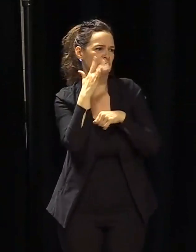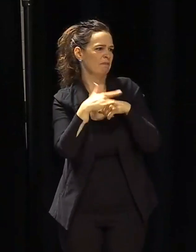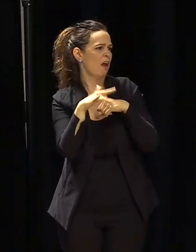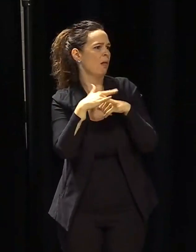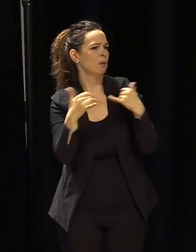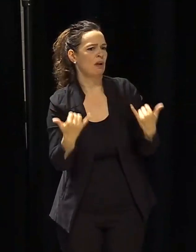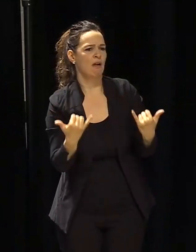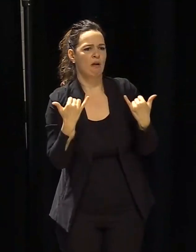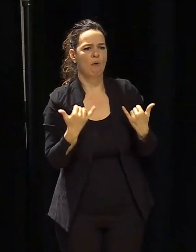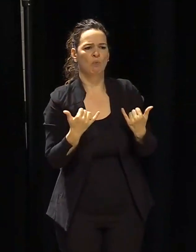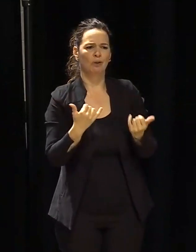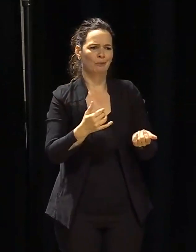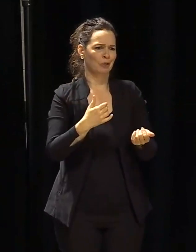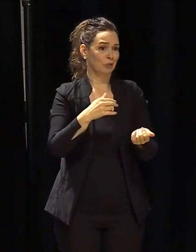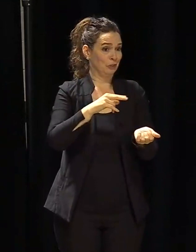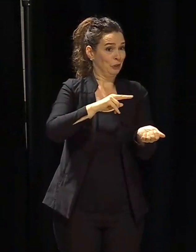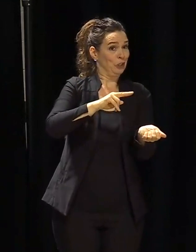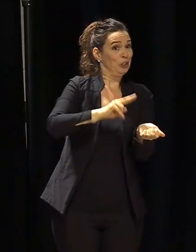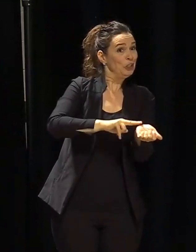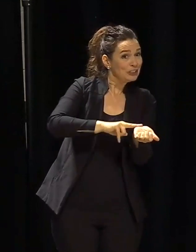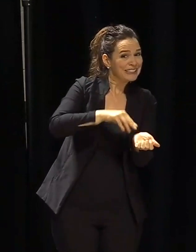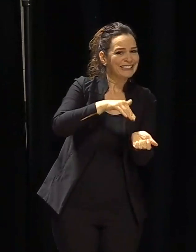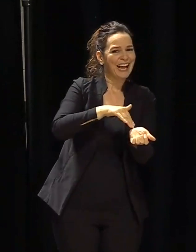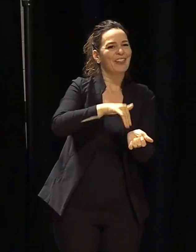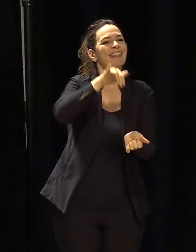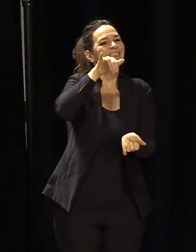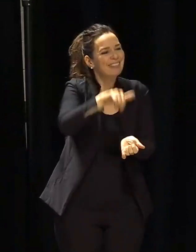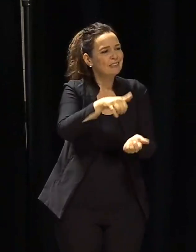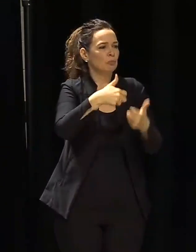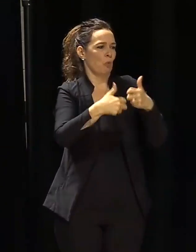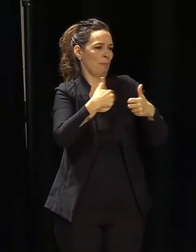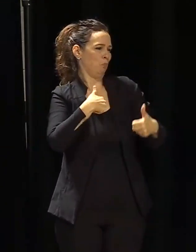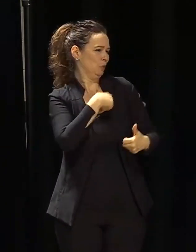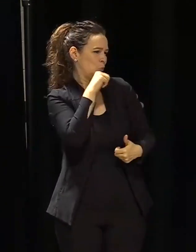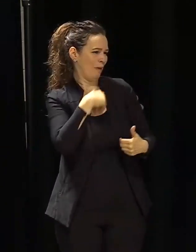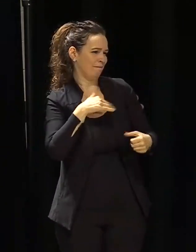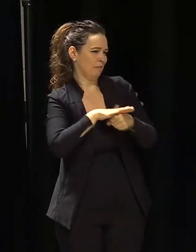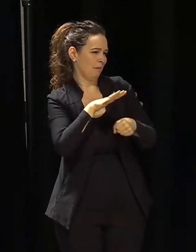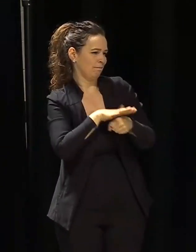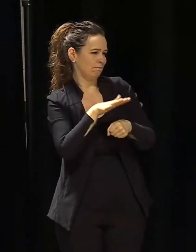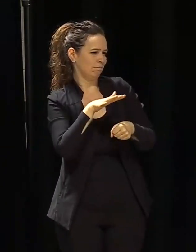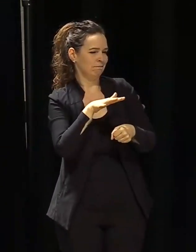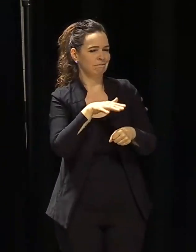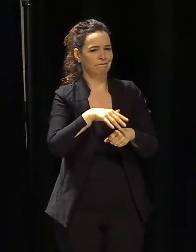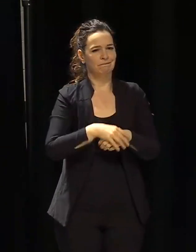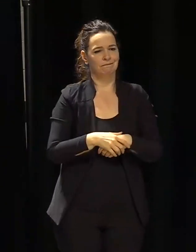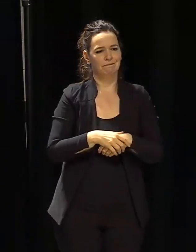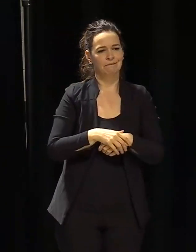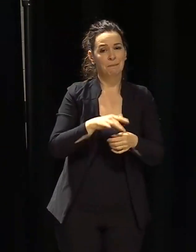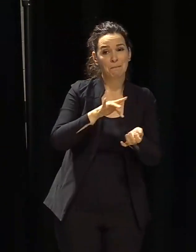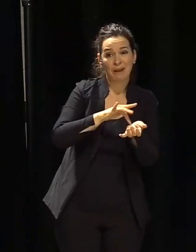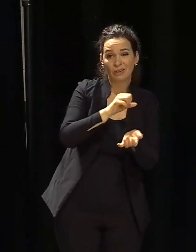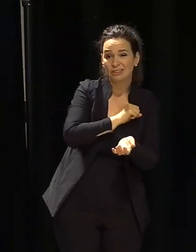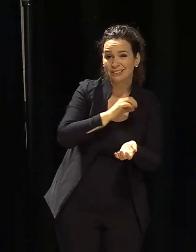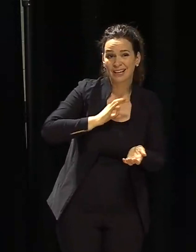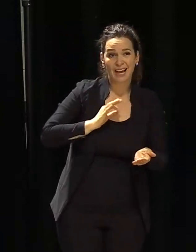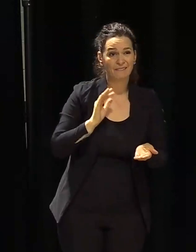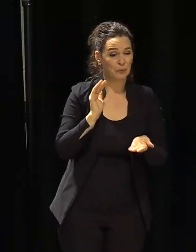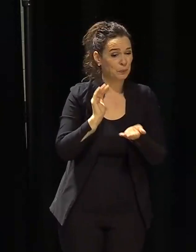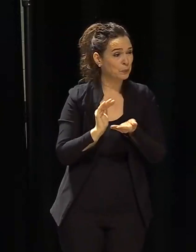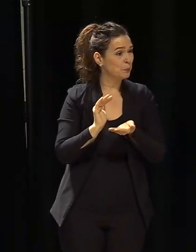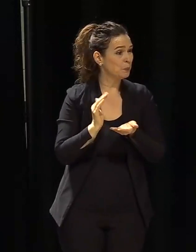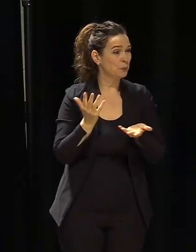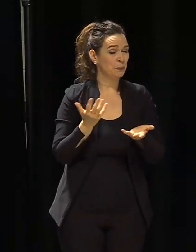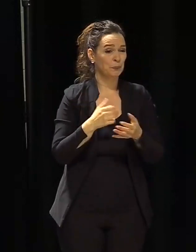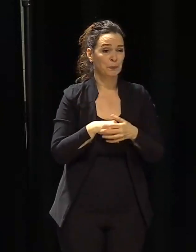that's where it is. So right now we think we can probably do that. There's even, some of these hospitals even have facilities that we